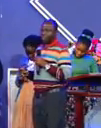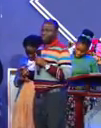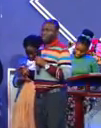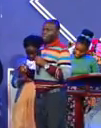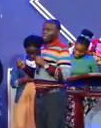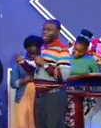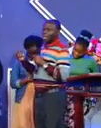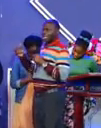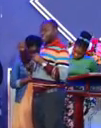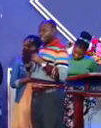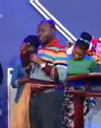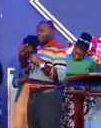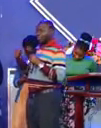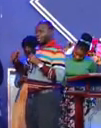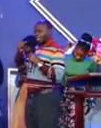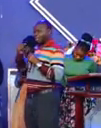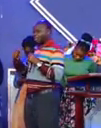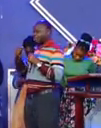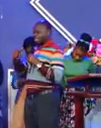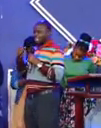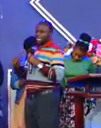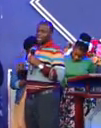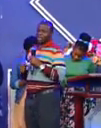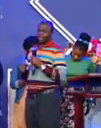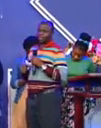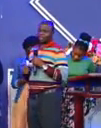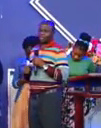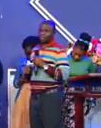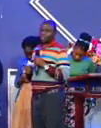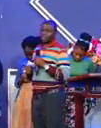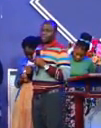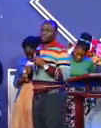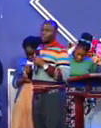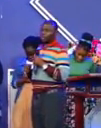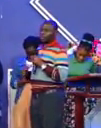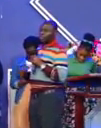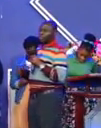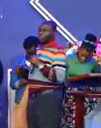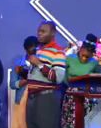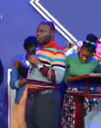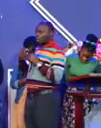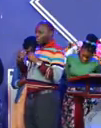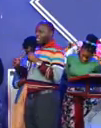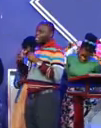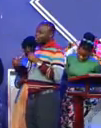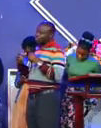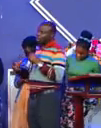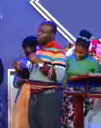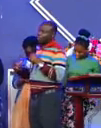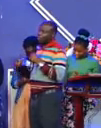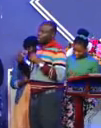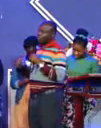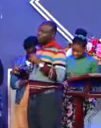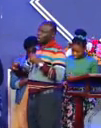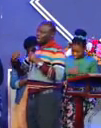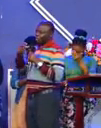She has stood. Ate mukazi wa sala. And she's a woman of